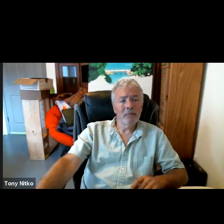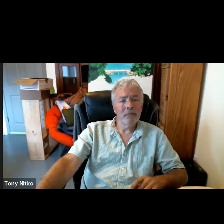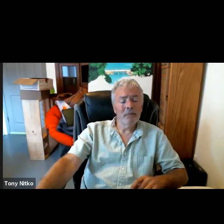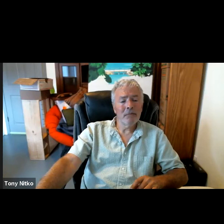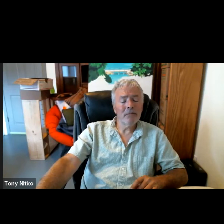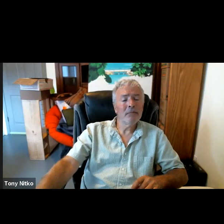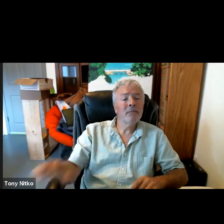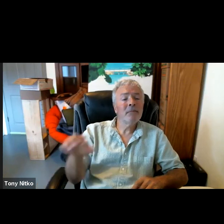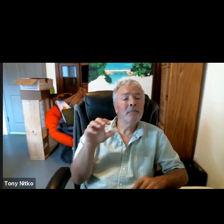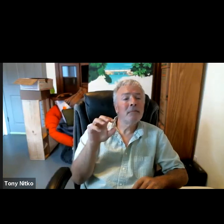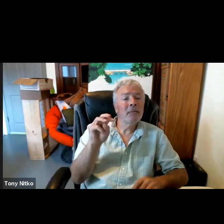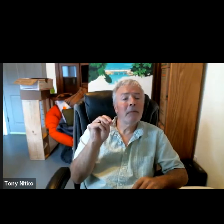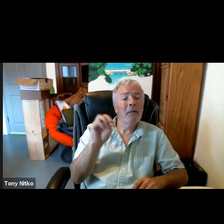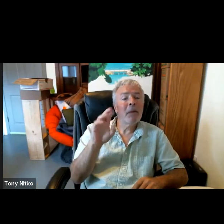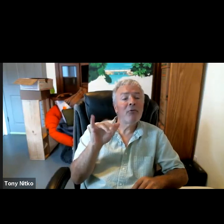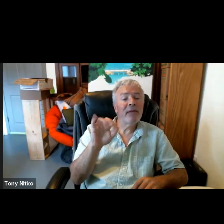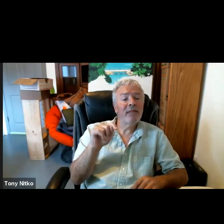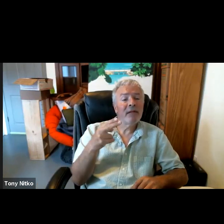now?